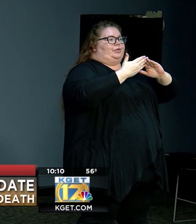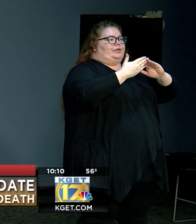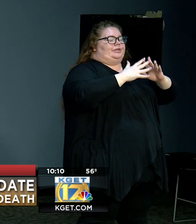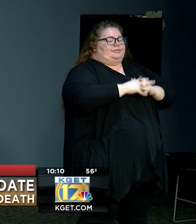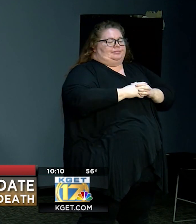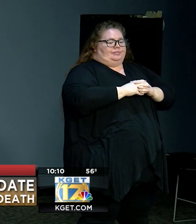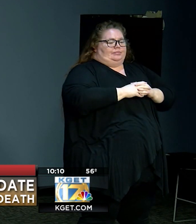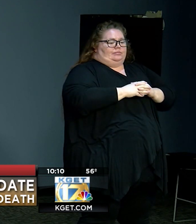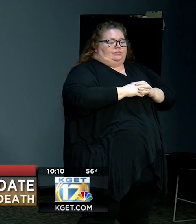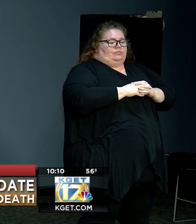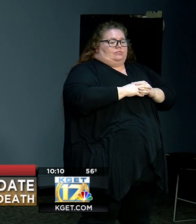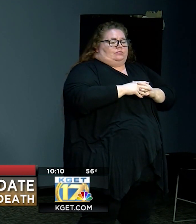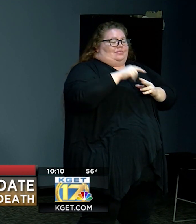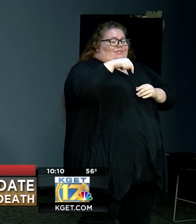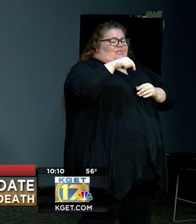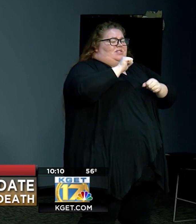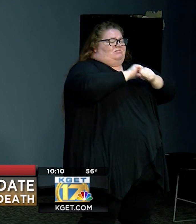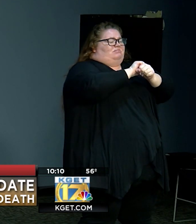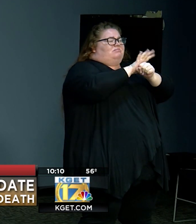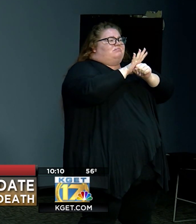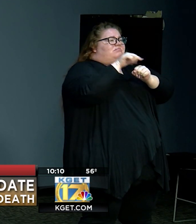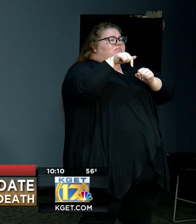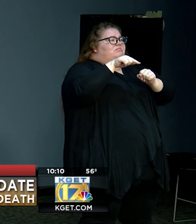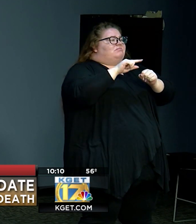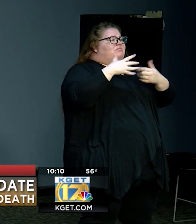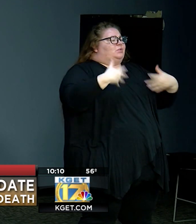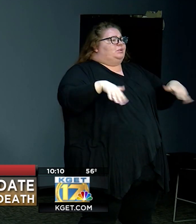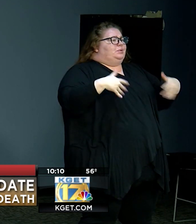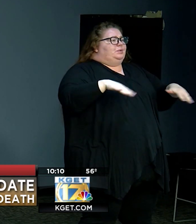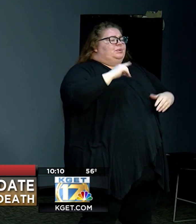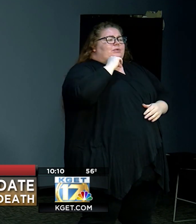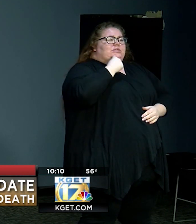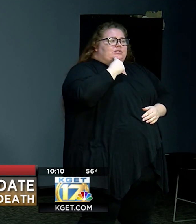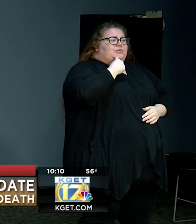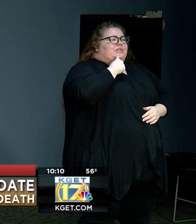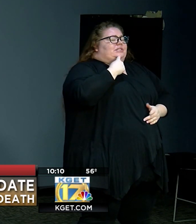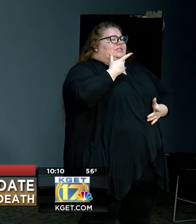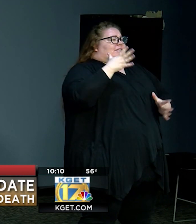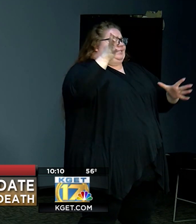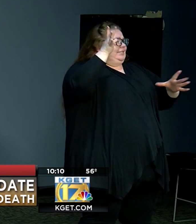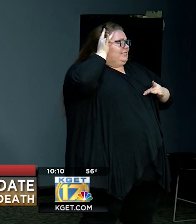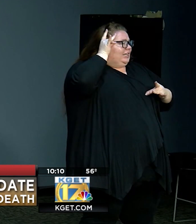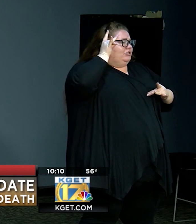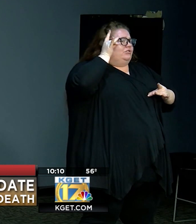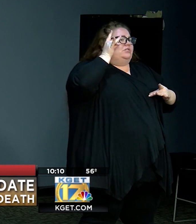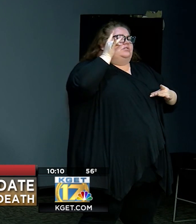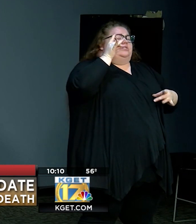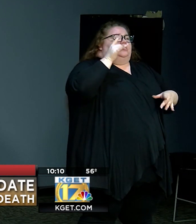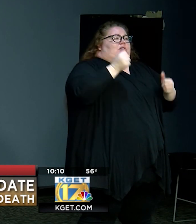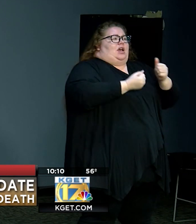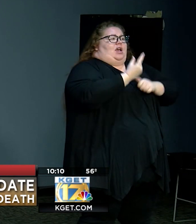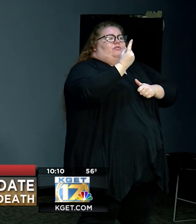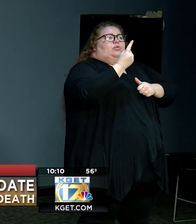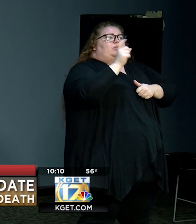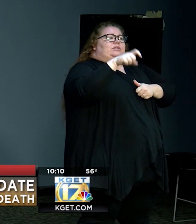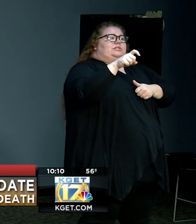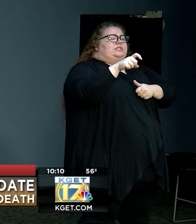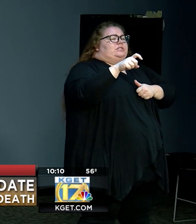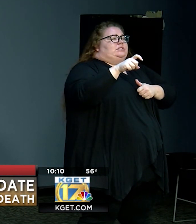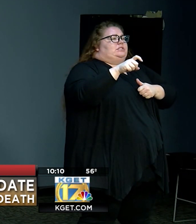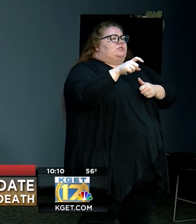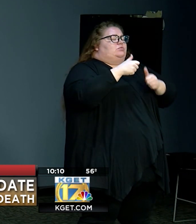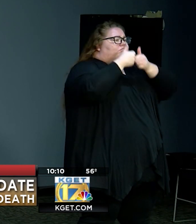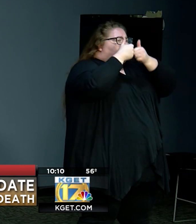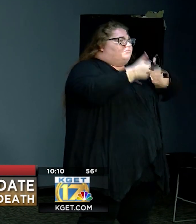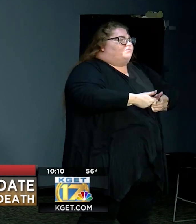This COVID virus is extremely serious. It's contagious, and we need everyone to